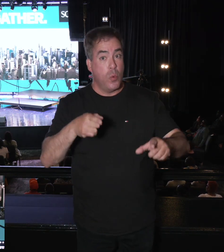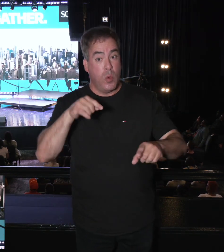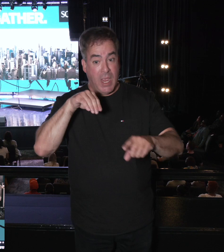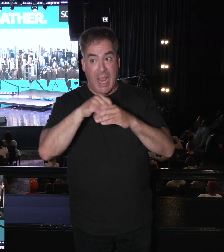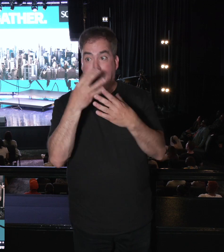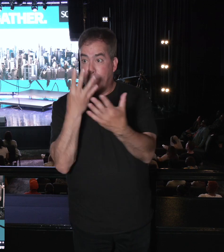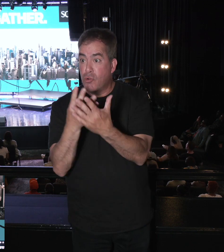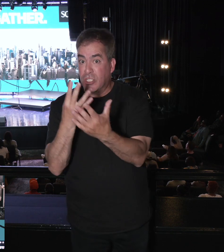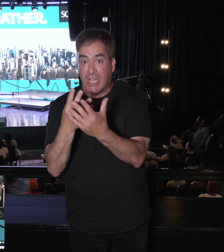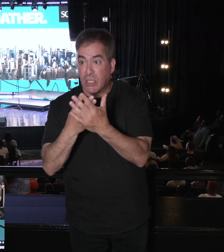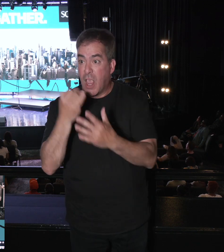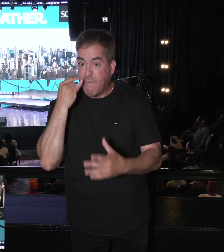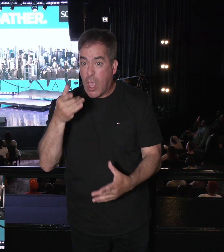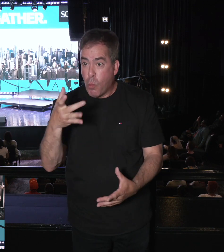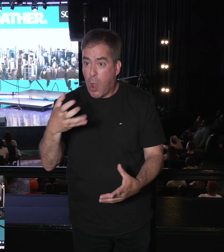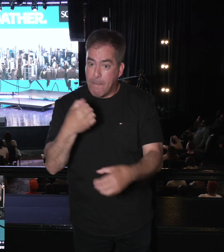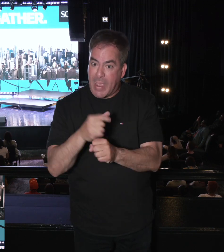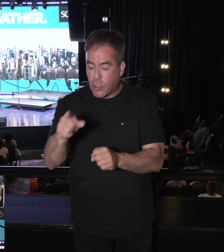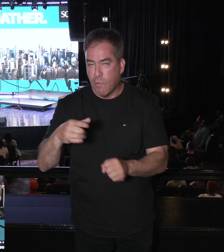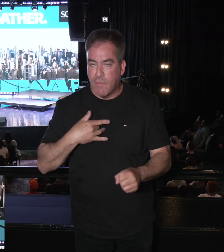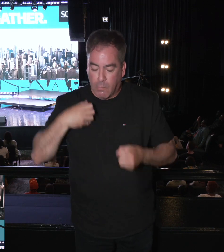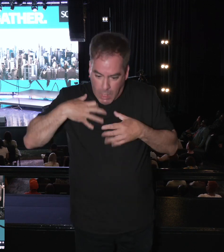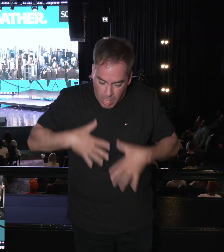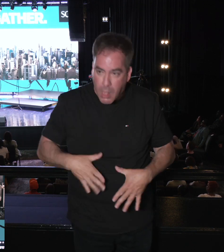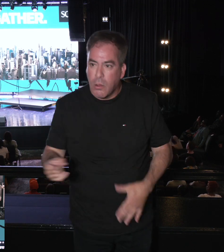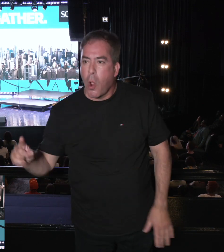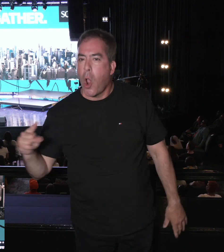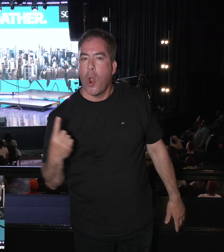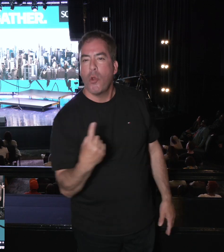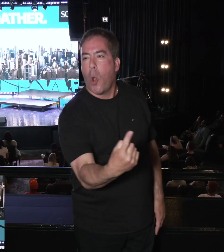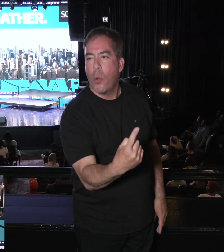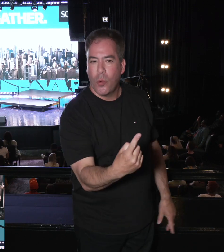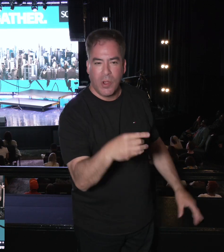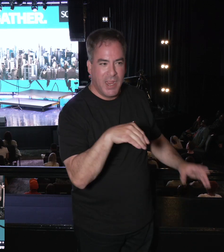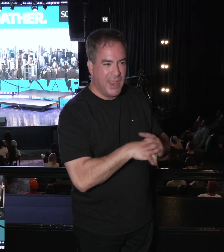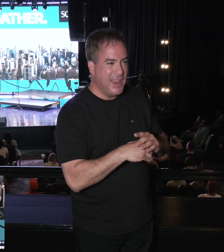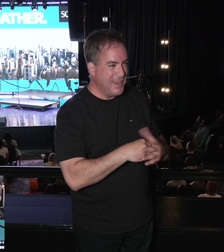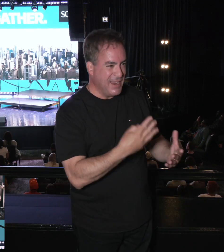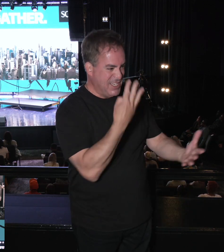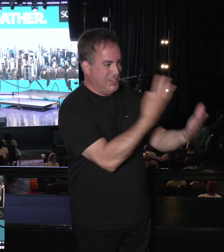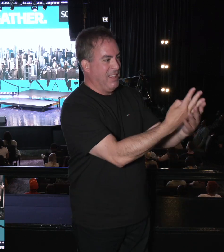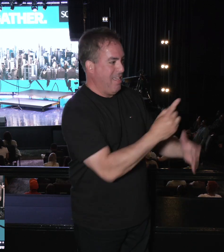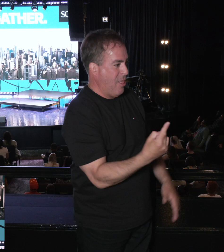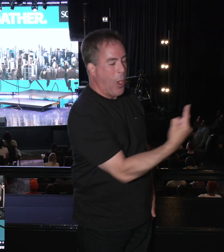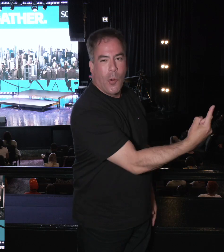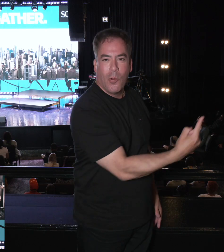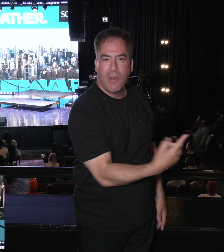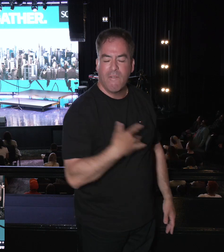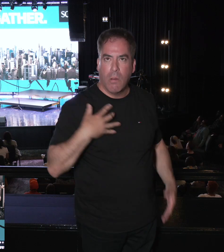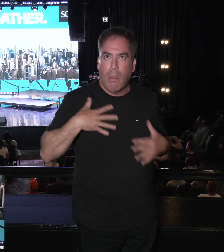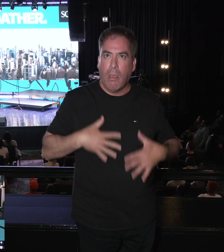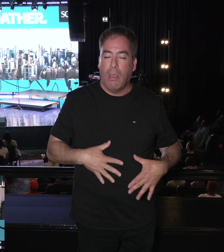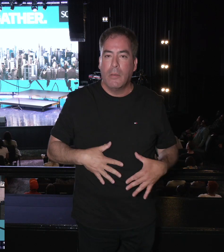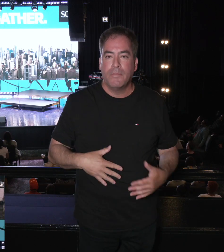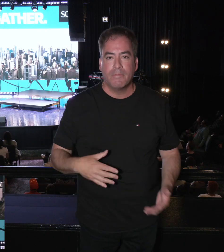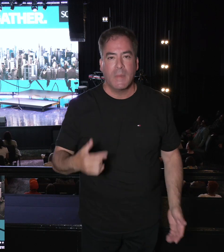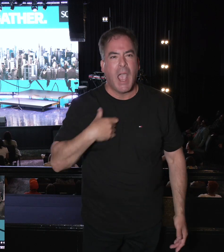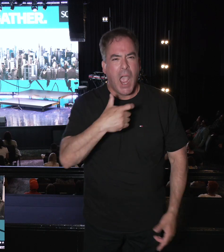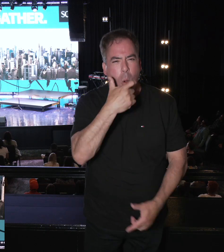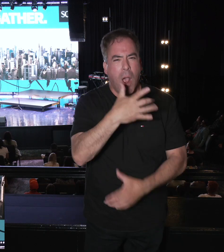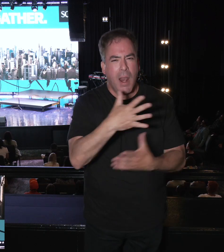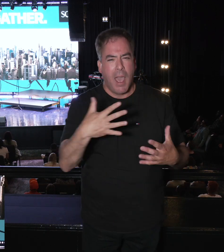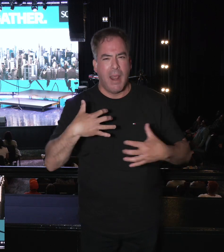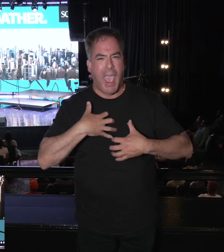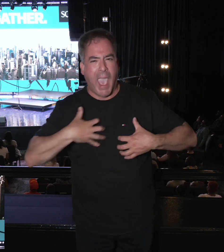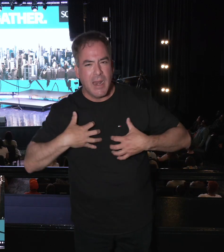you in solitary confinement. I watch a lot of Animal Channel. Like I do like a lot of like on the Instagram reels.